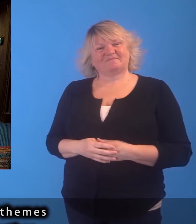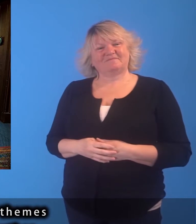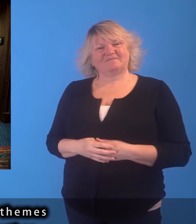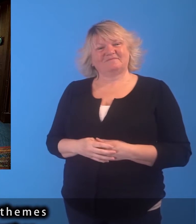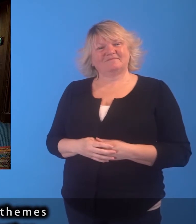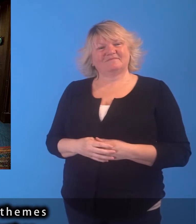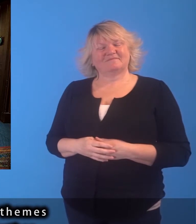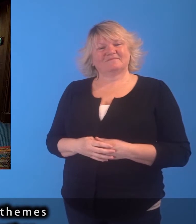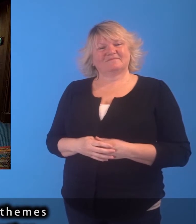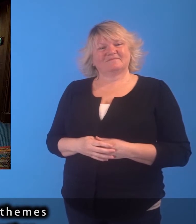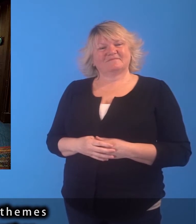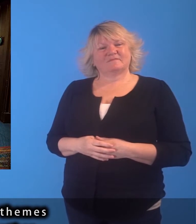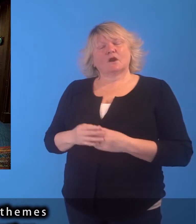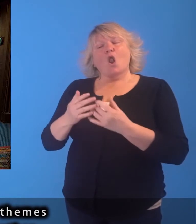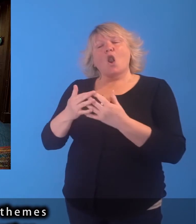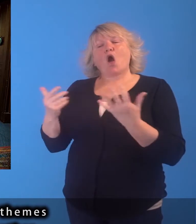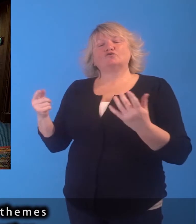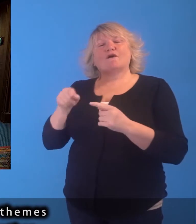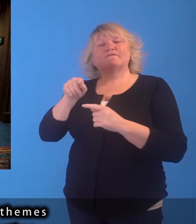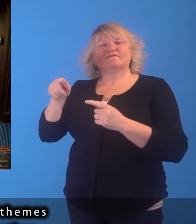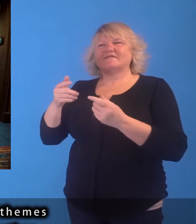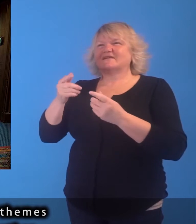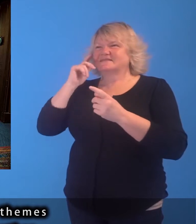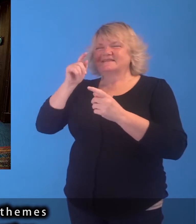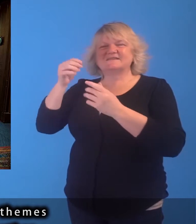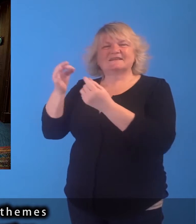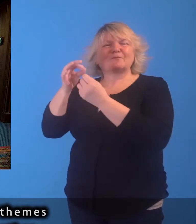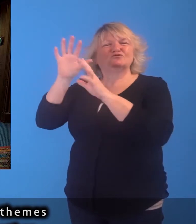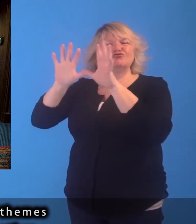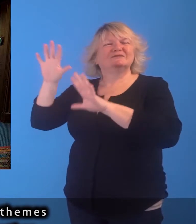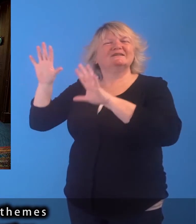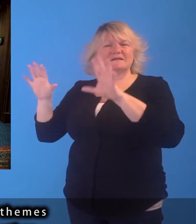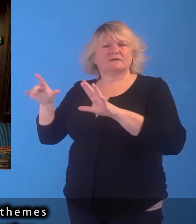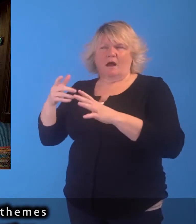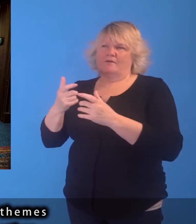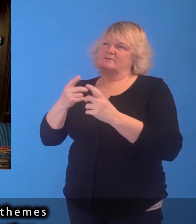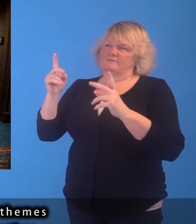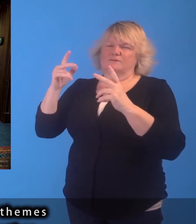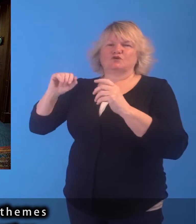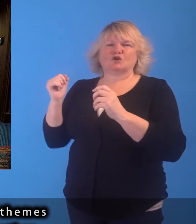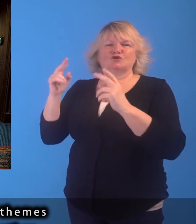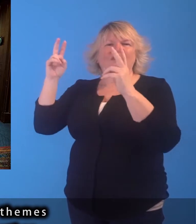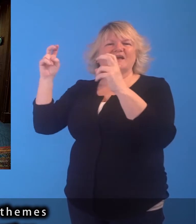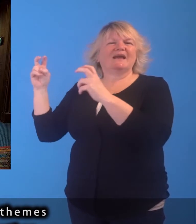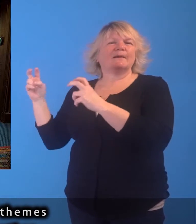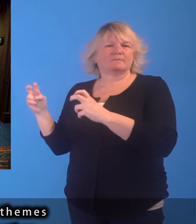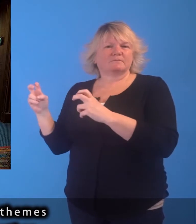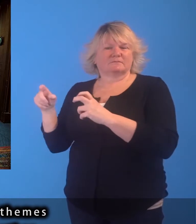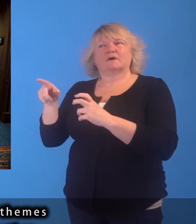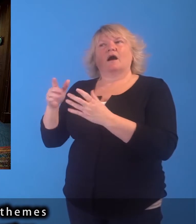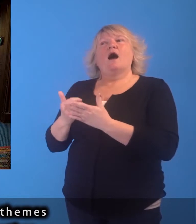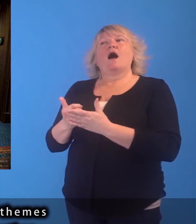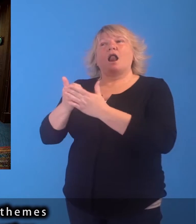They were debuted at the 1851 Great Exhibition at the Crystal Palace.